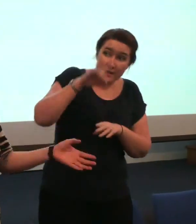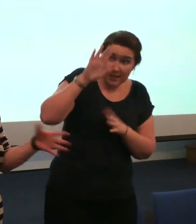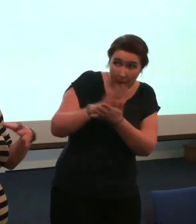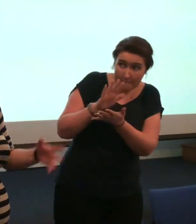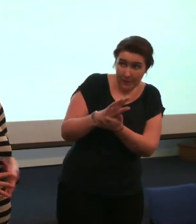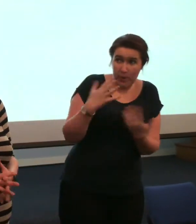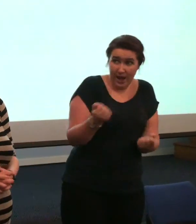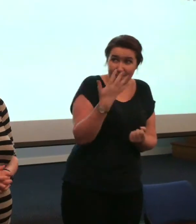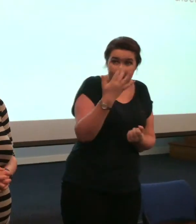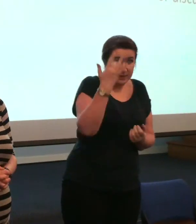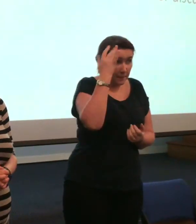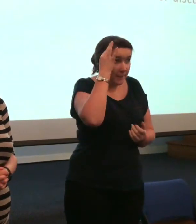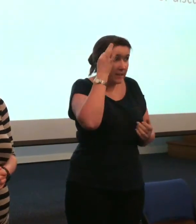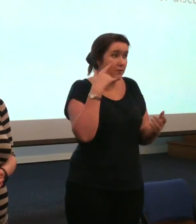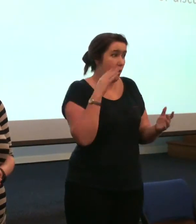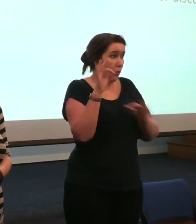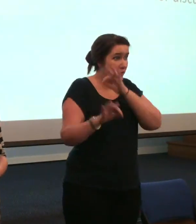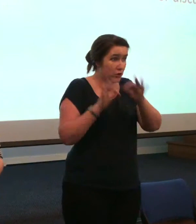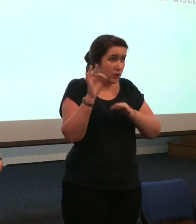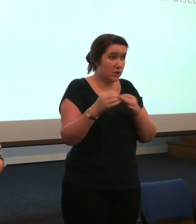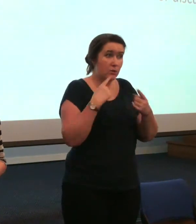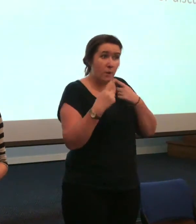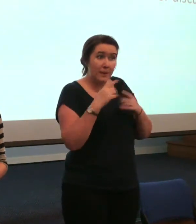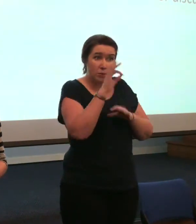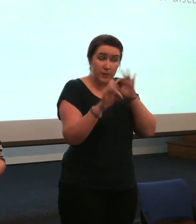have 5-10 minutes for a couple of comments and questions.